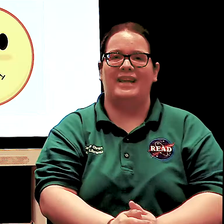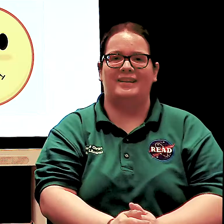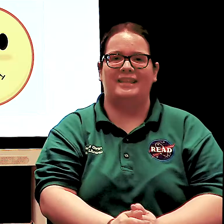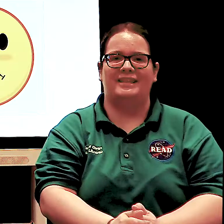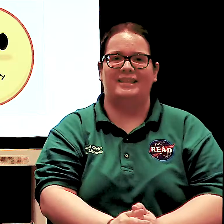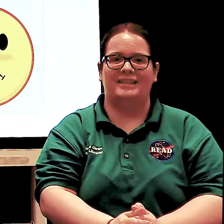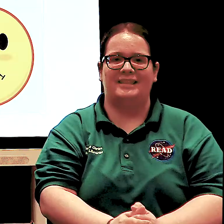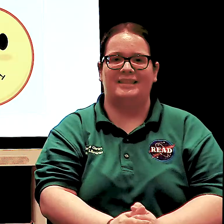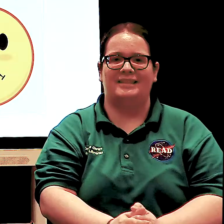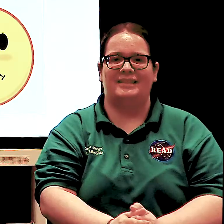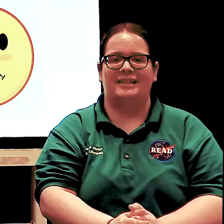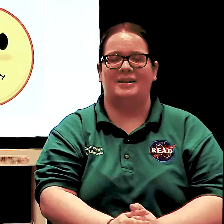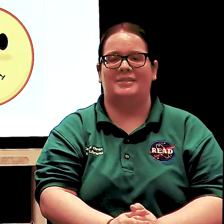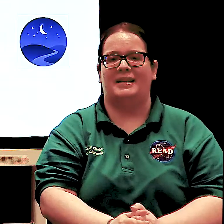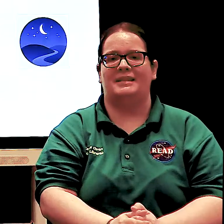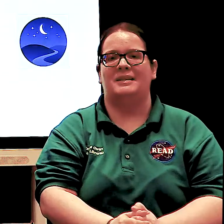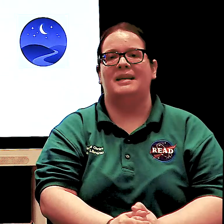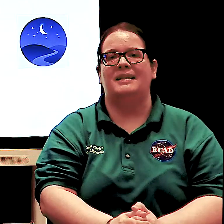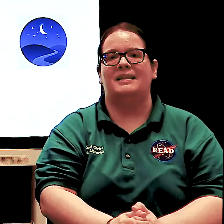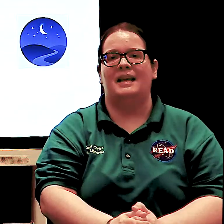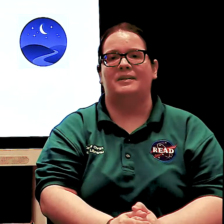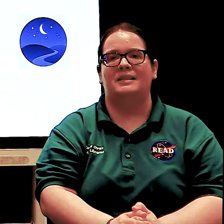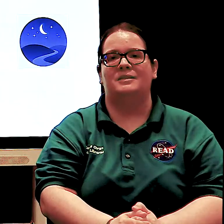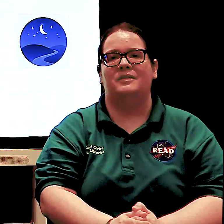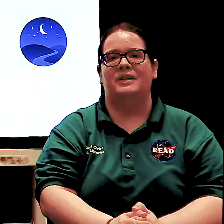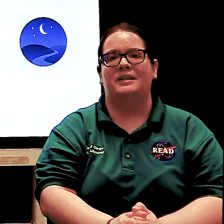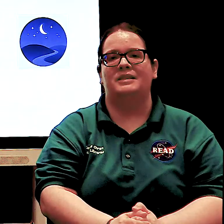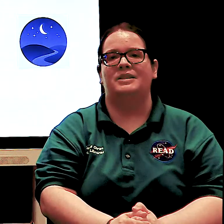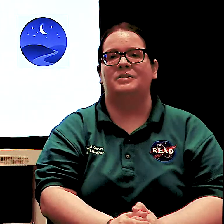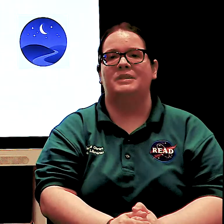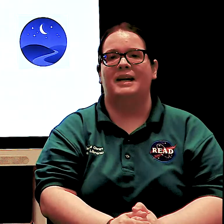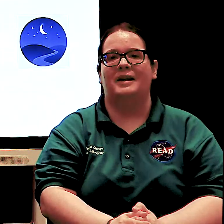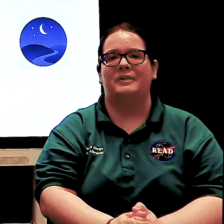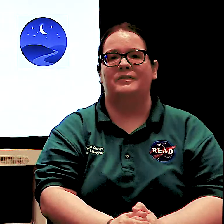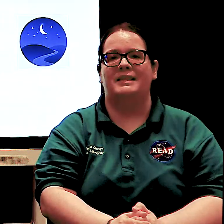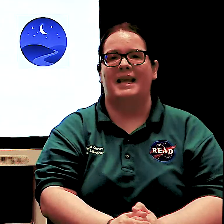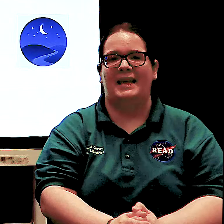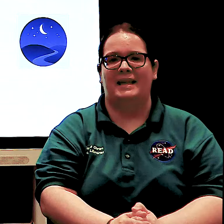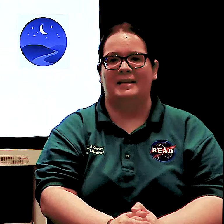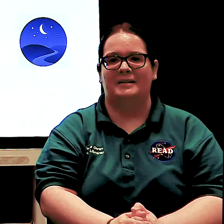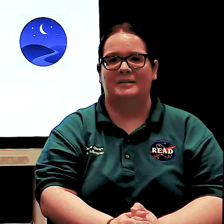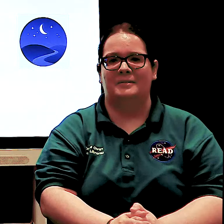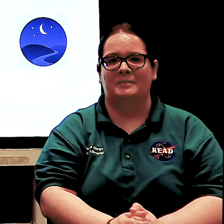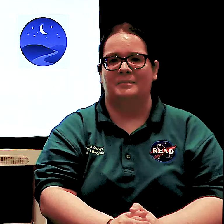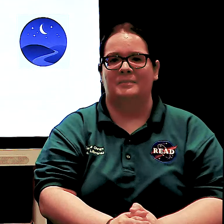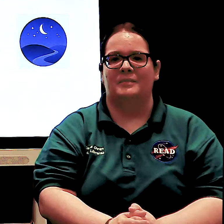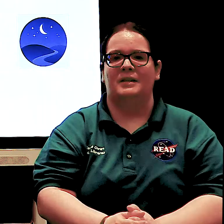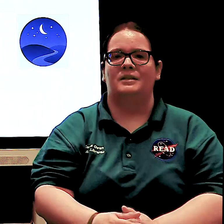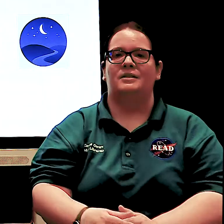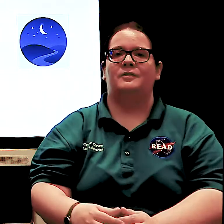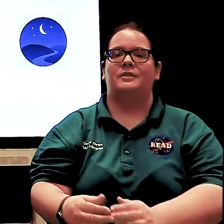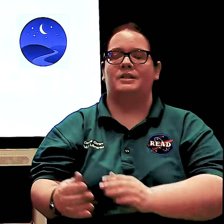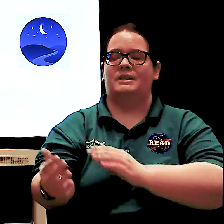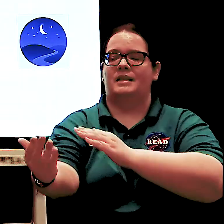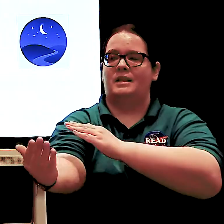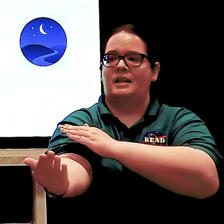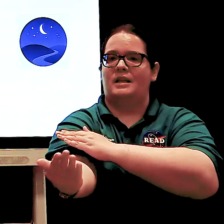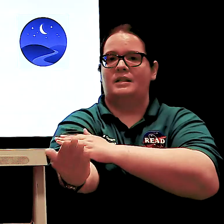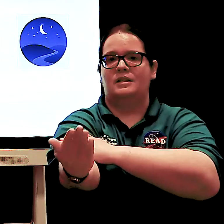Very good. All right, now let's move on to time of day. The first thing is